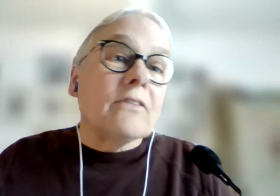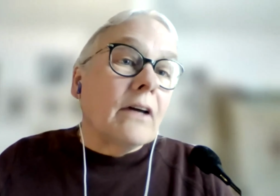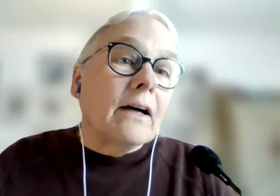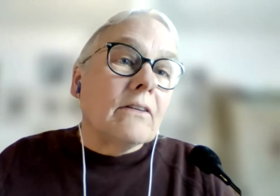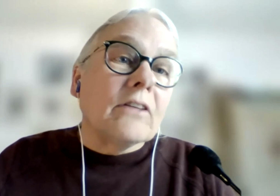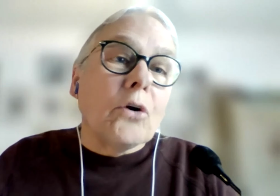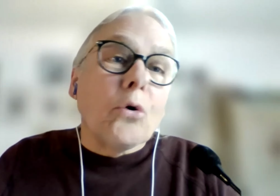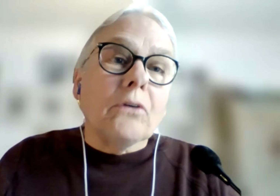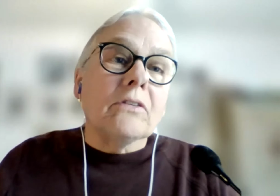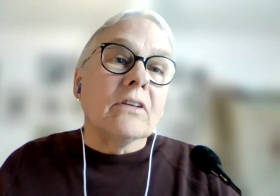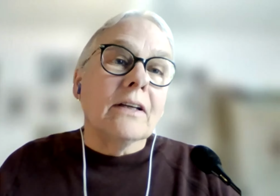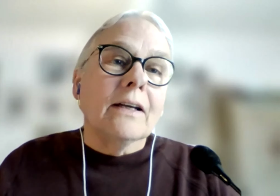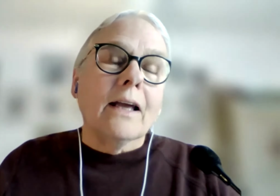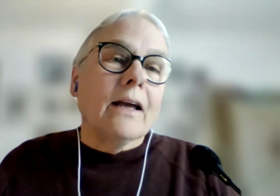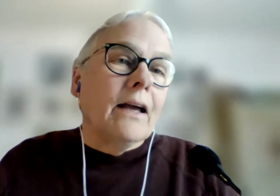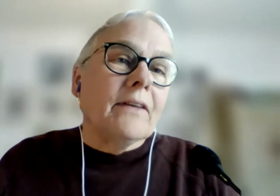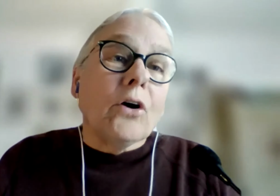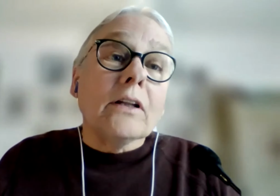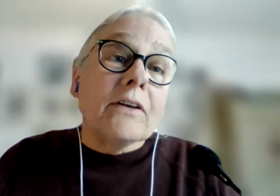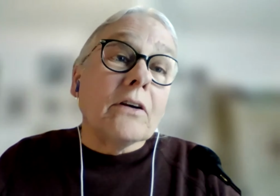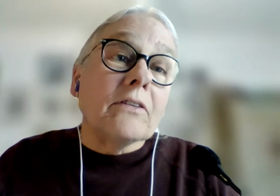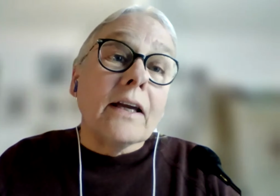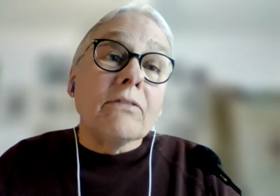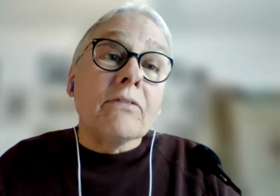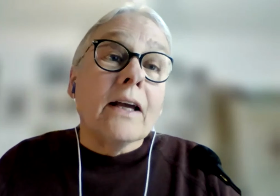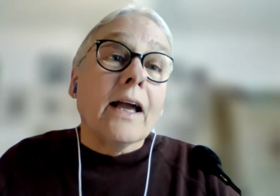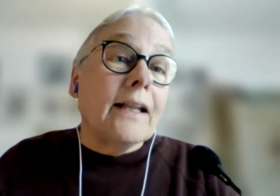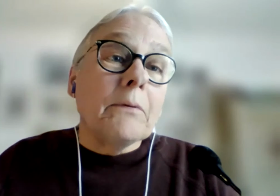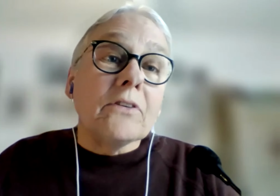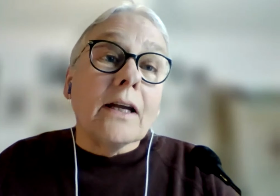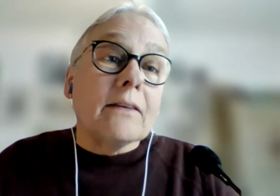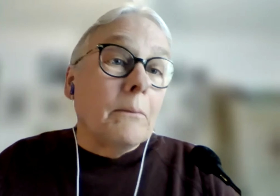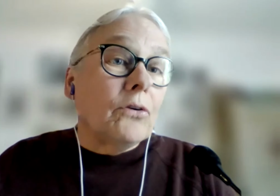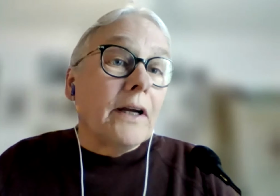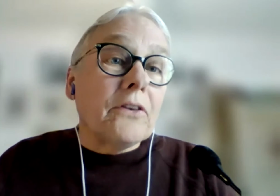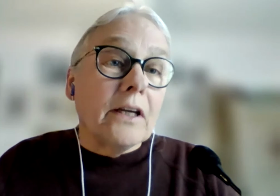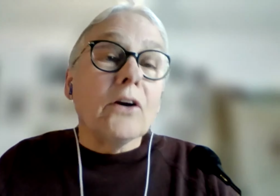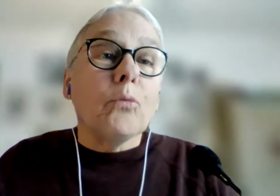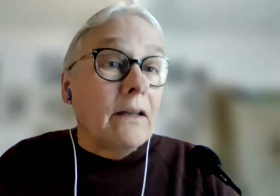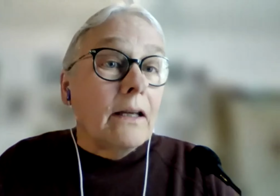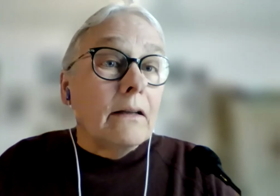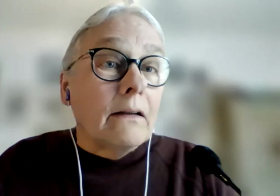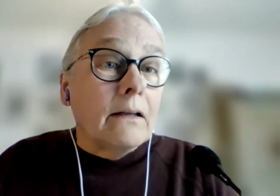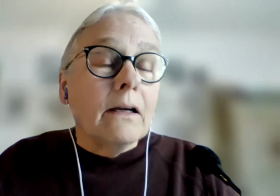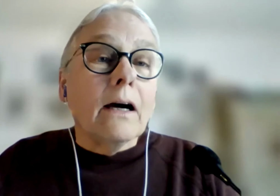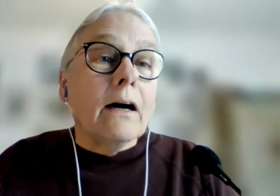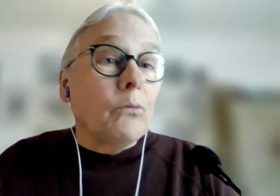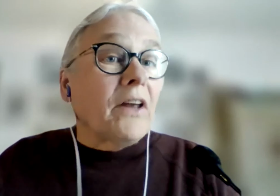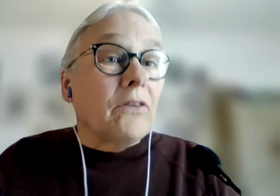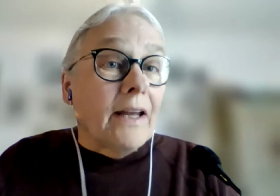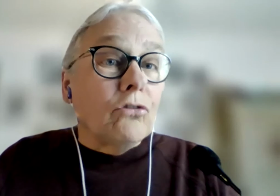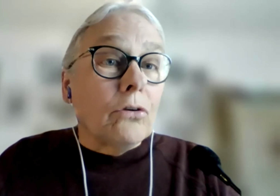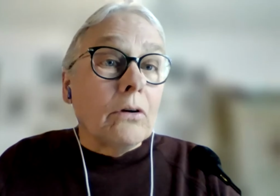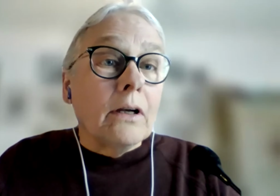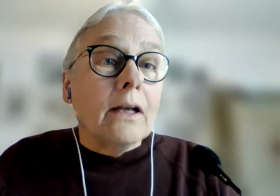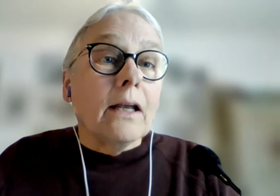todos están seguros, that all of us are safe and able to get the mental health care we need